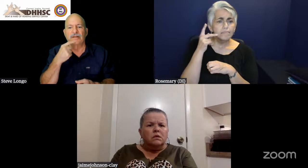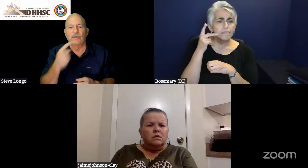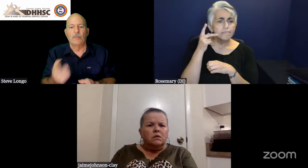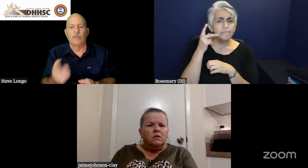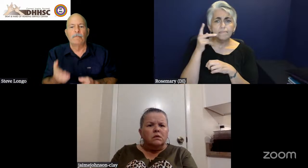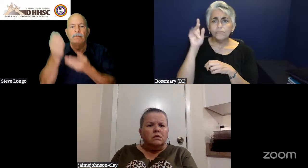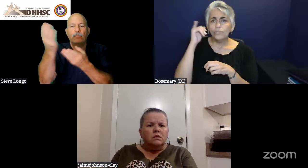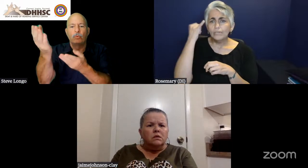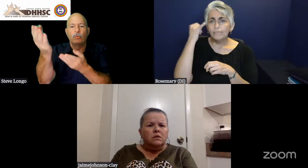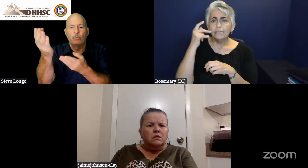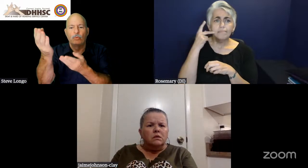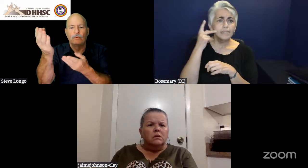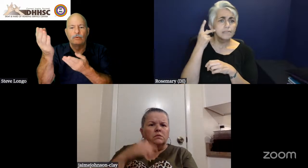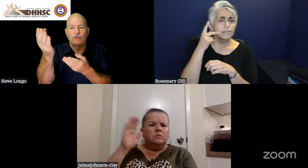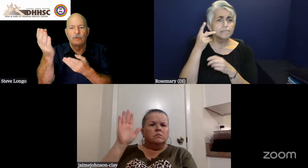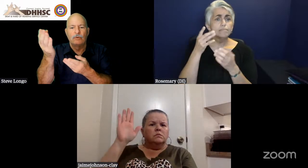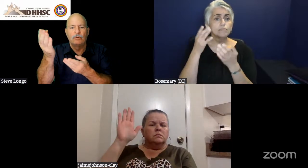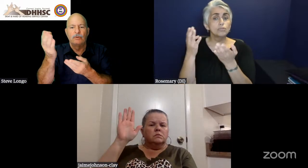And Jamie's saying, what did they say?